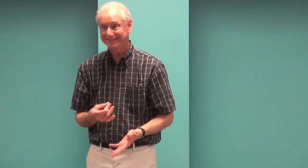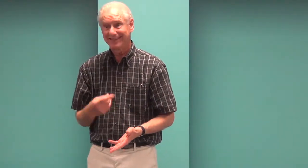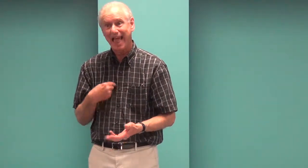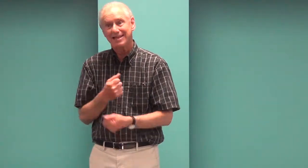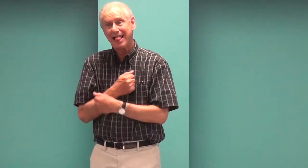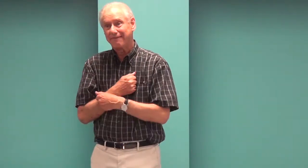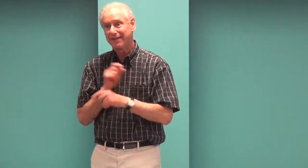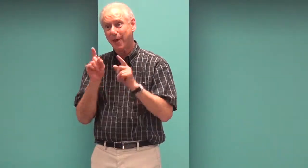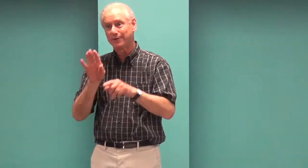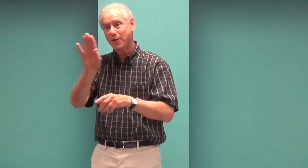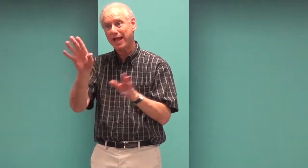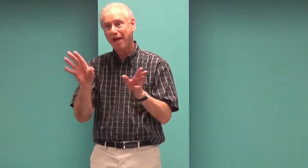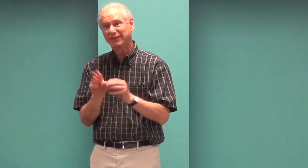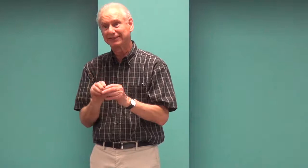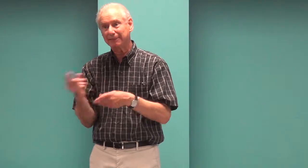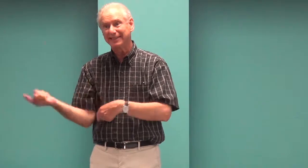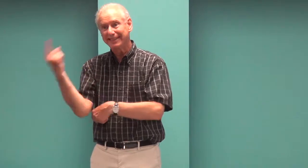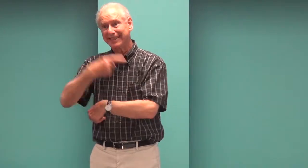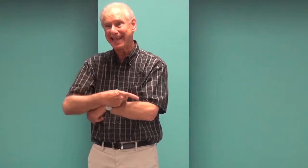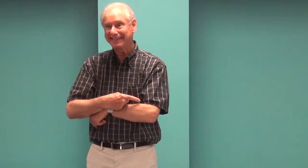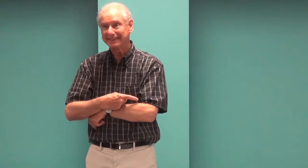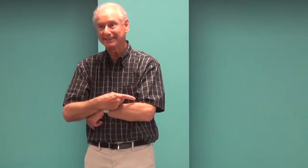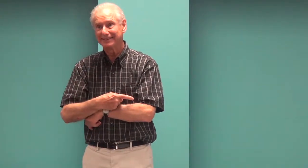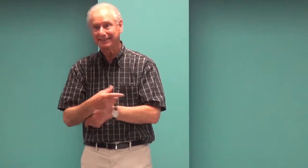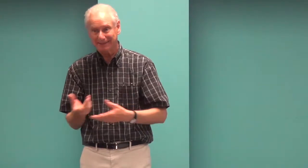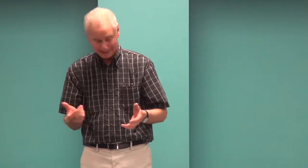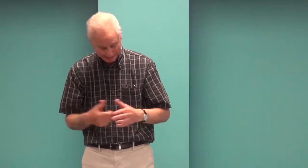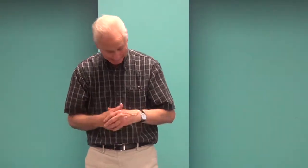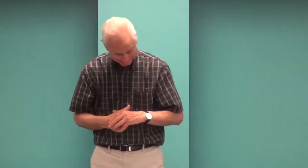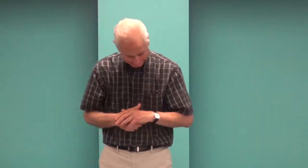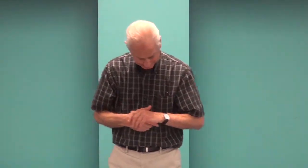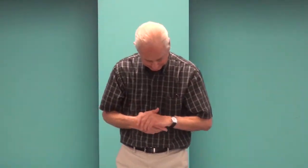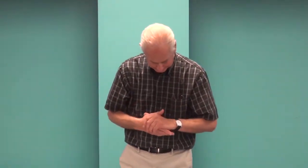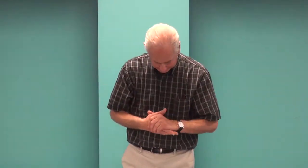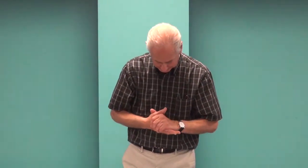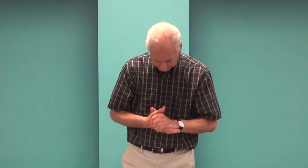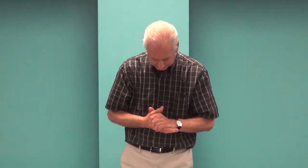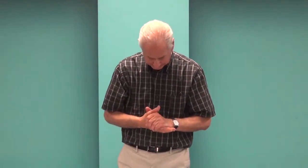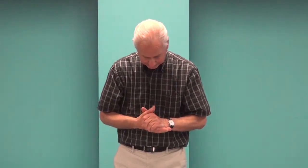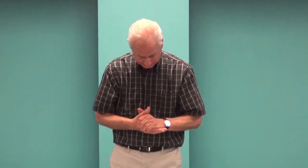Very interesting. I wish I would have got, I would love to go to that conference one day.